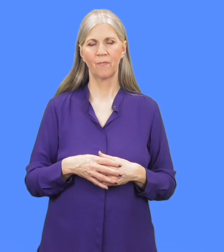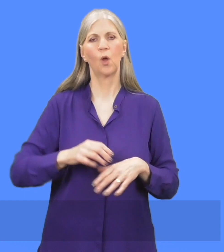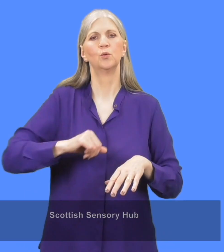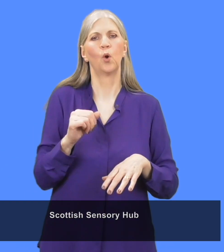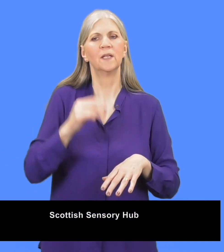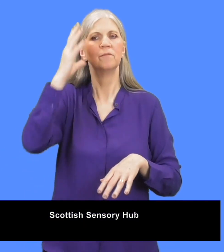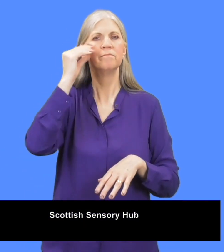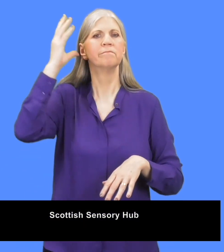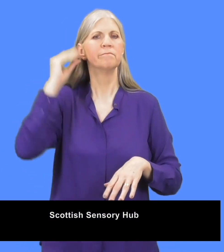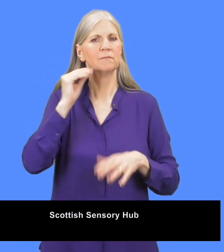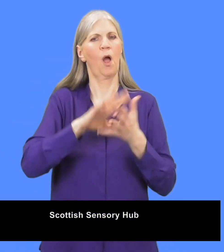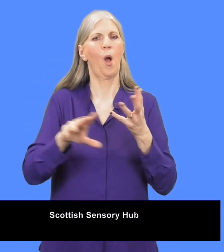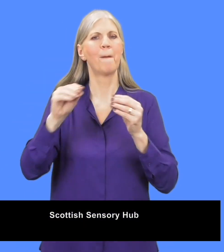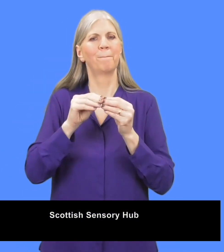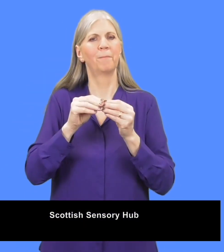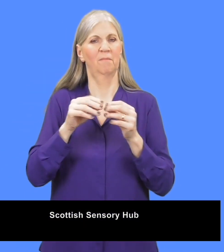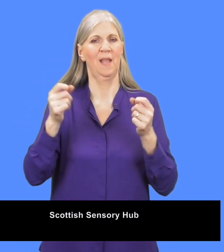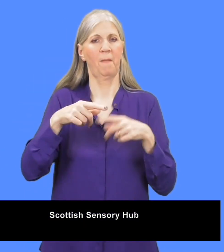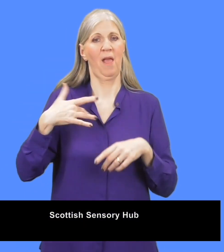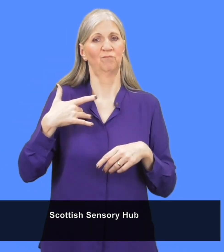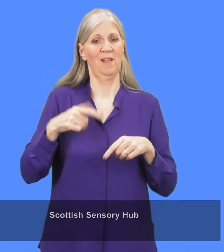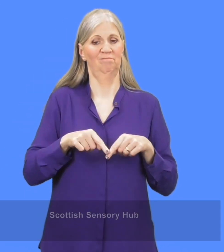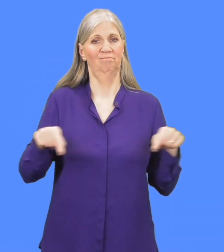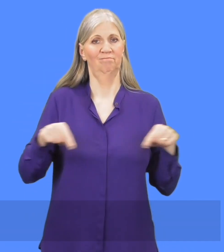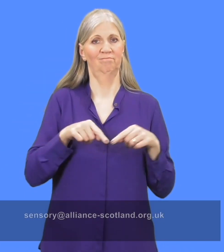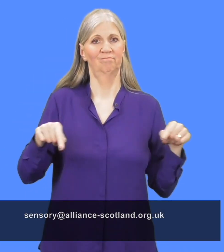Scottish Sensory Hub email address is